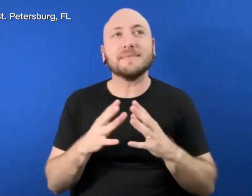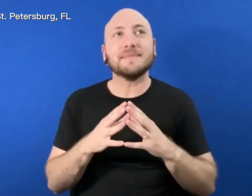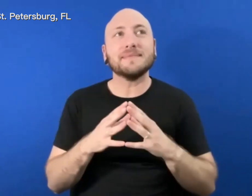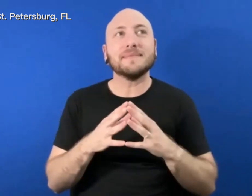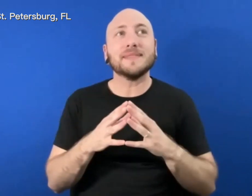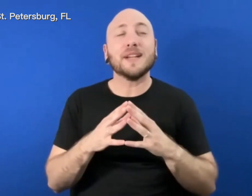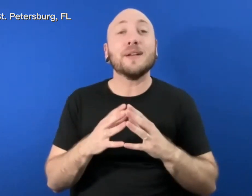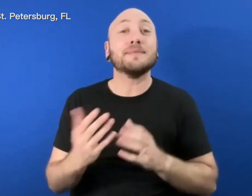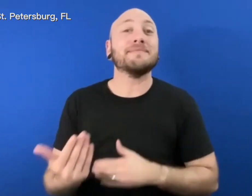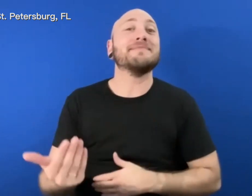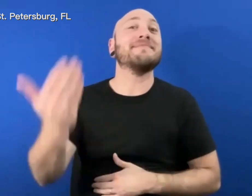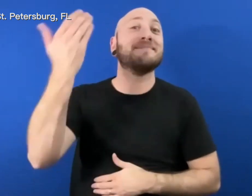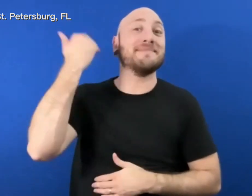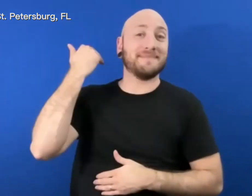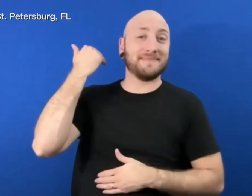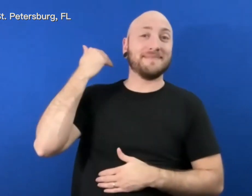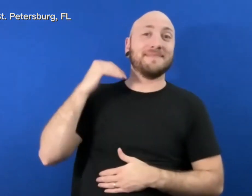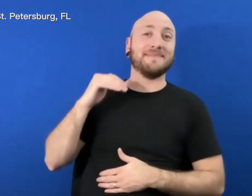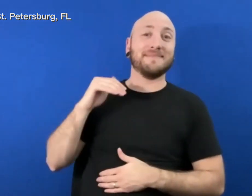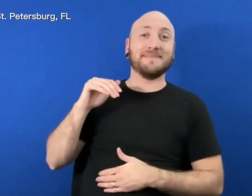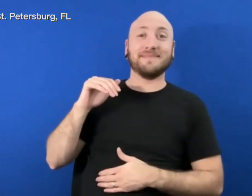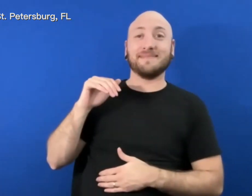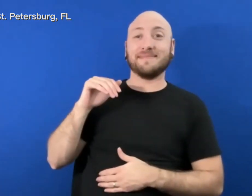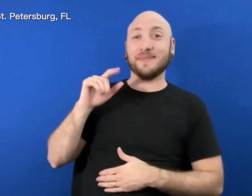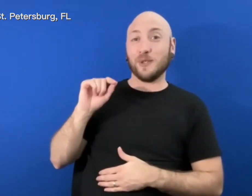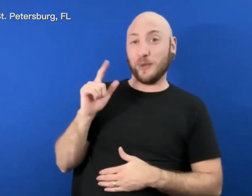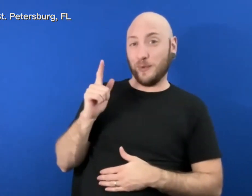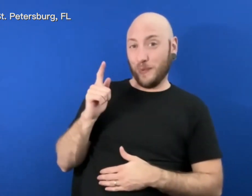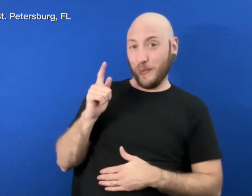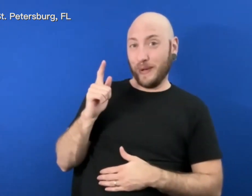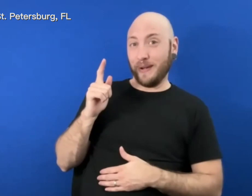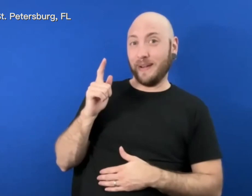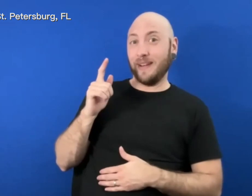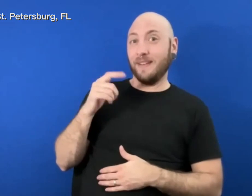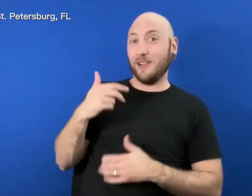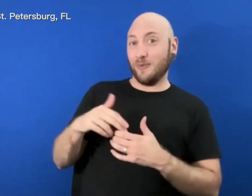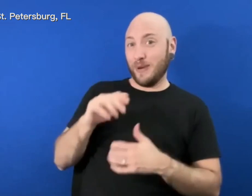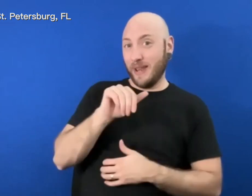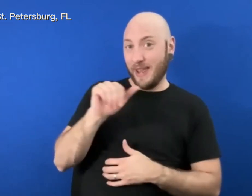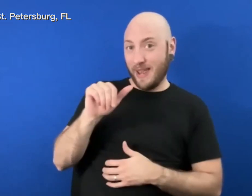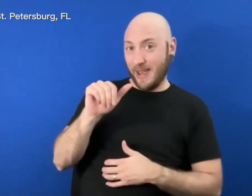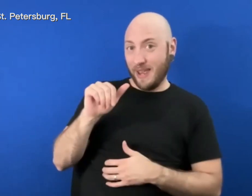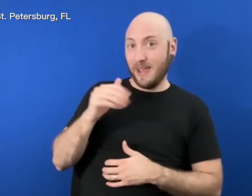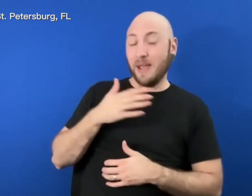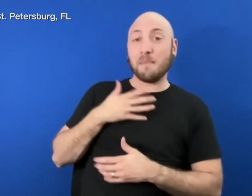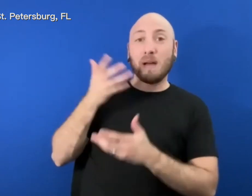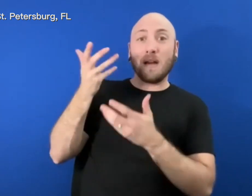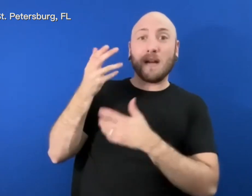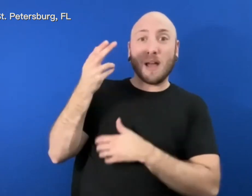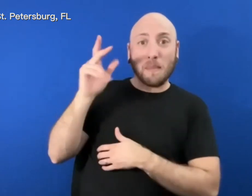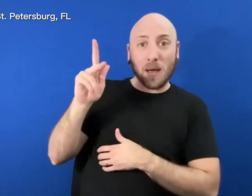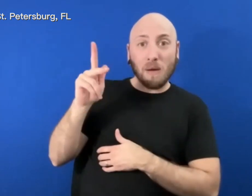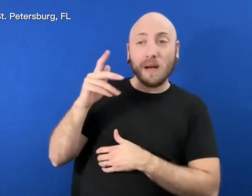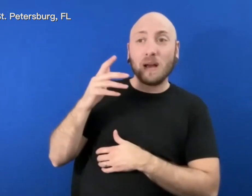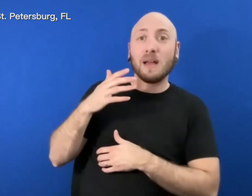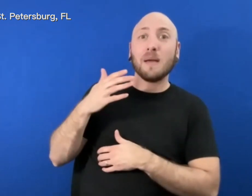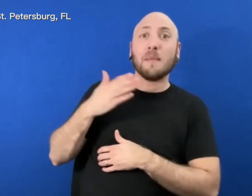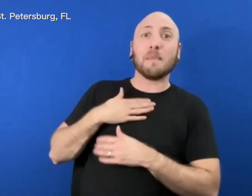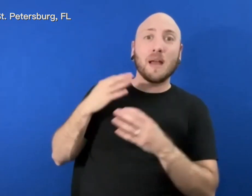today than they did when I first got into the rooms of Alcoholics Anonymous. And it's grown so much, like exponentially. Like this